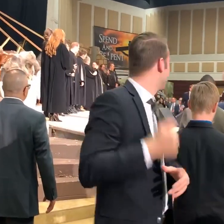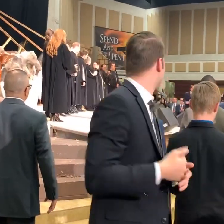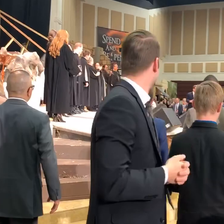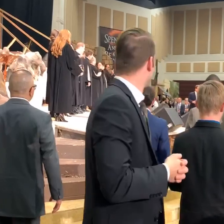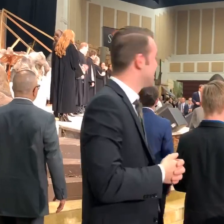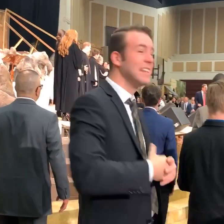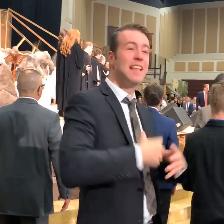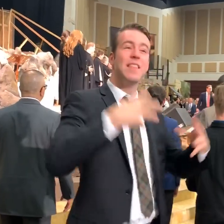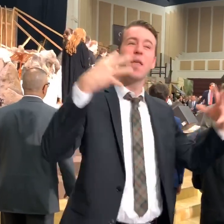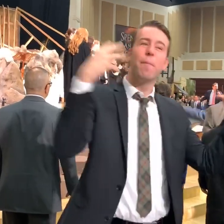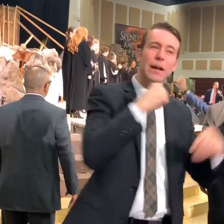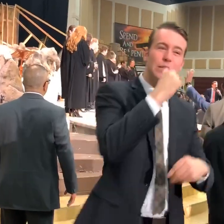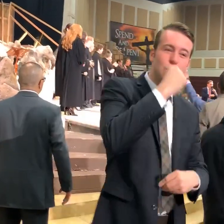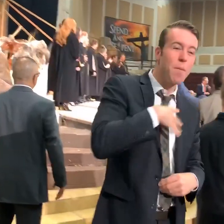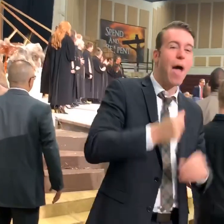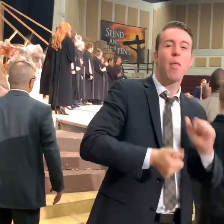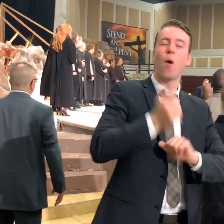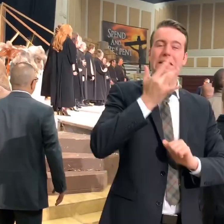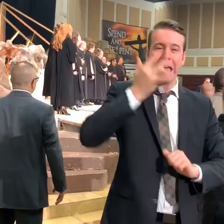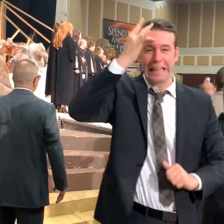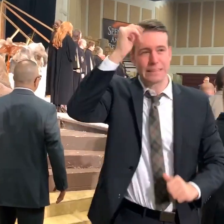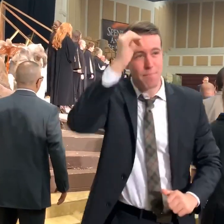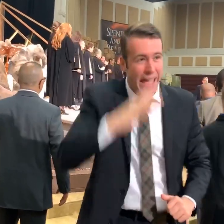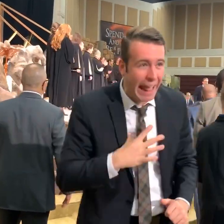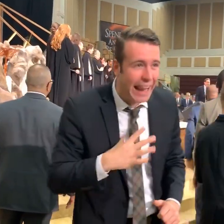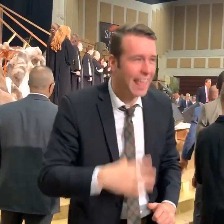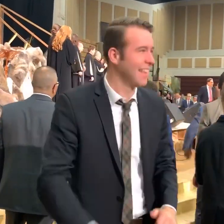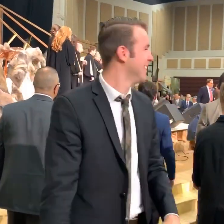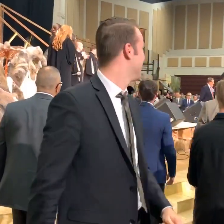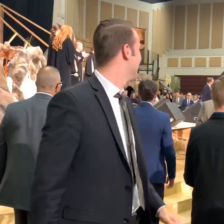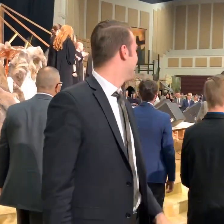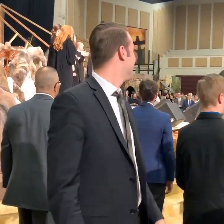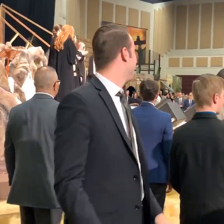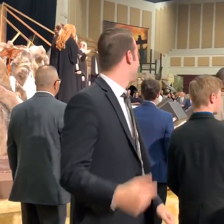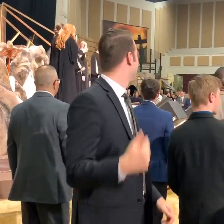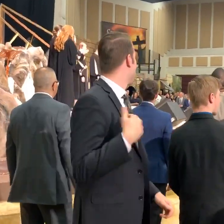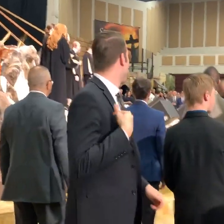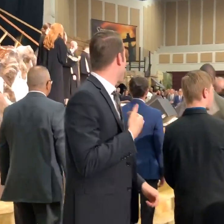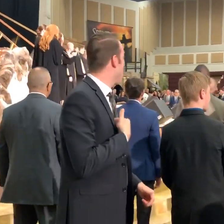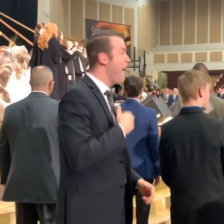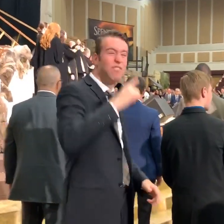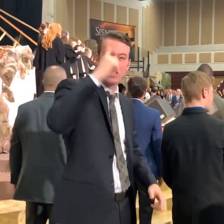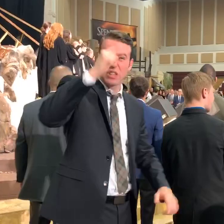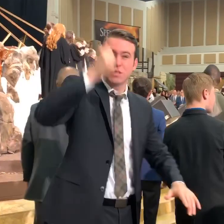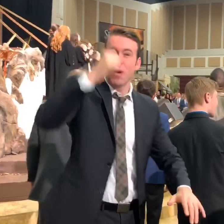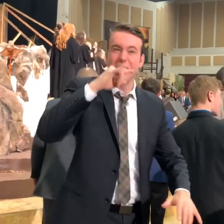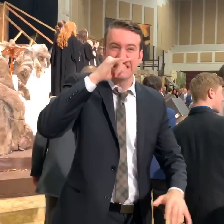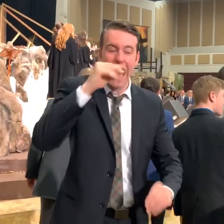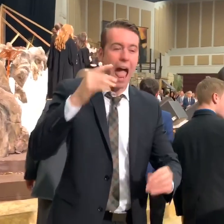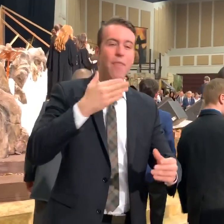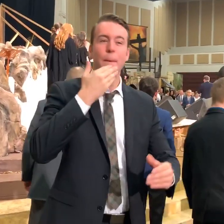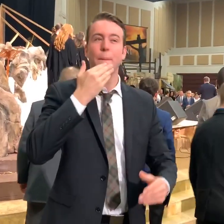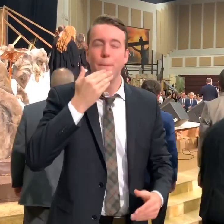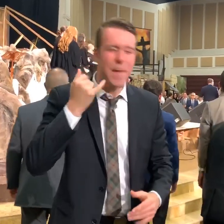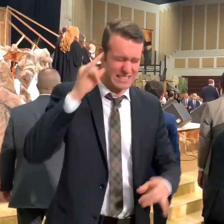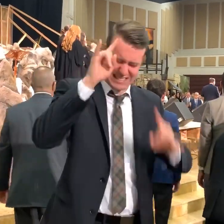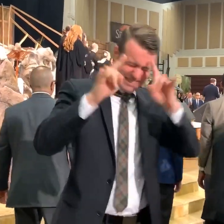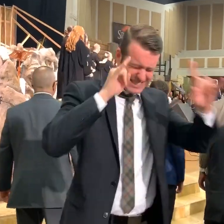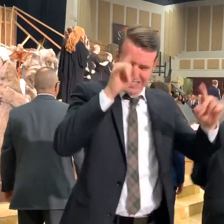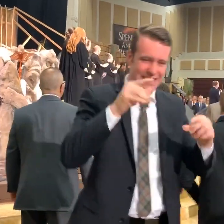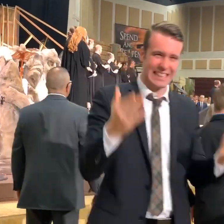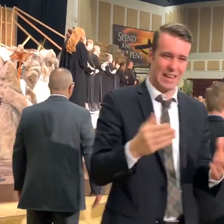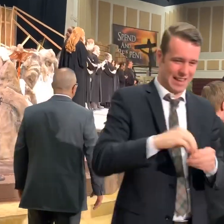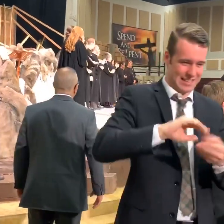the prettiest women, and the most handsome men. We got the smartest kids and the best biscuits in town.